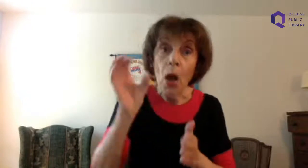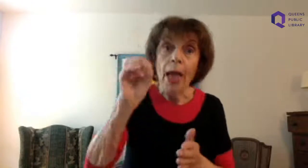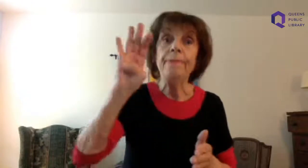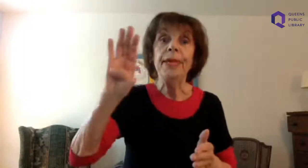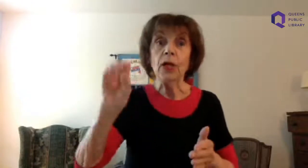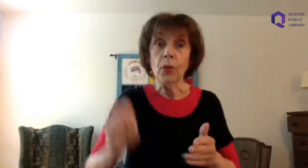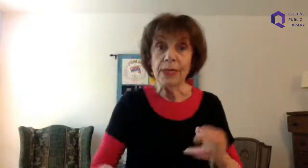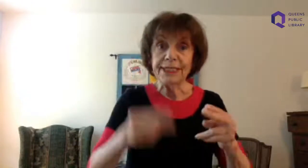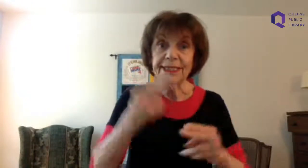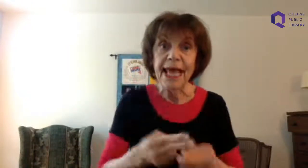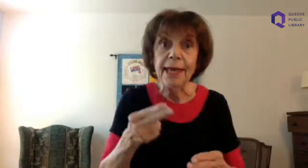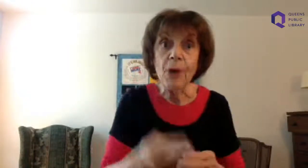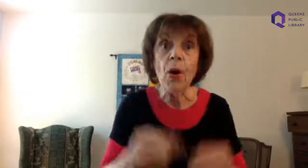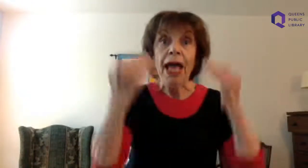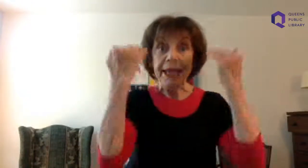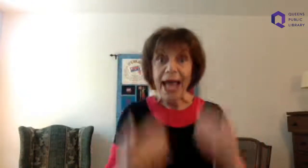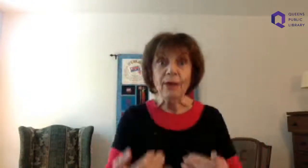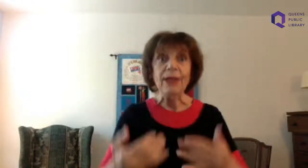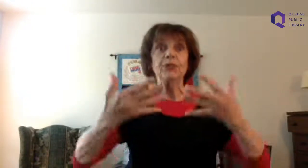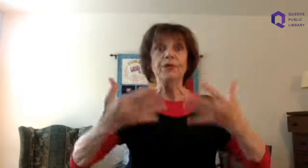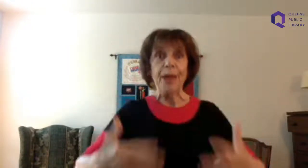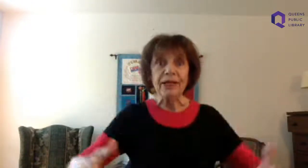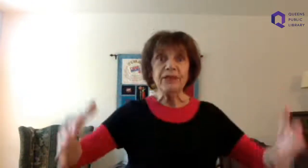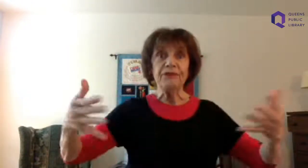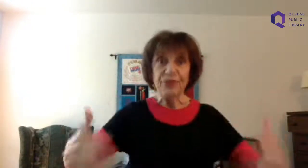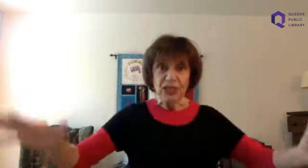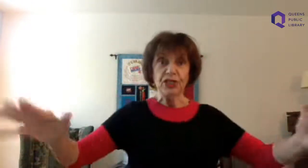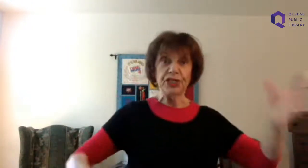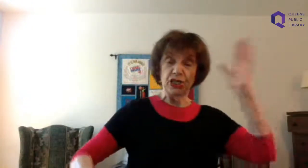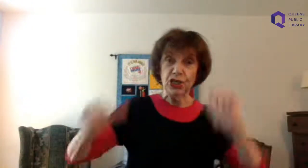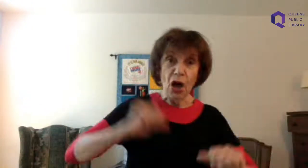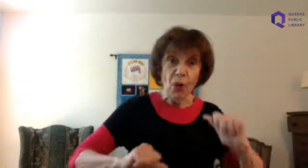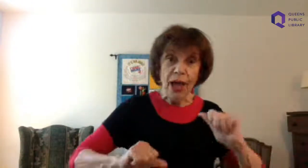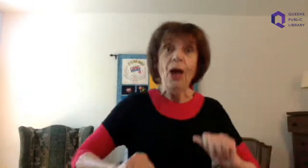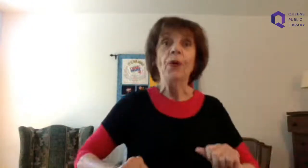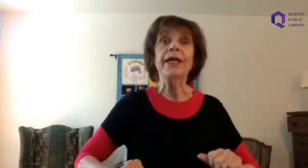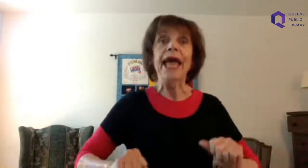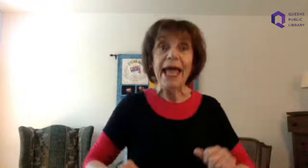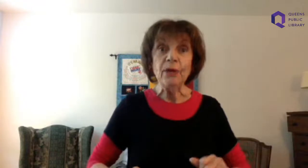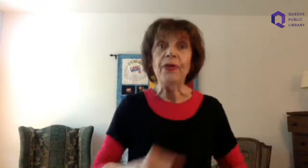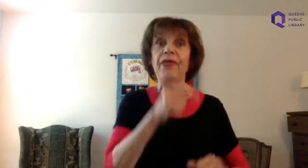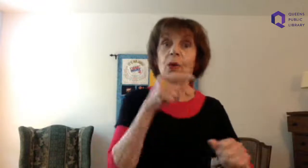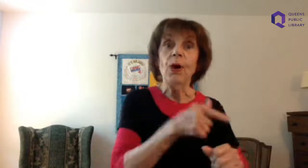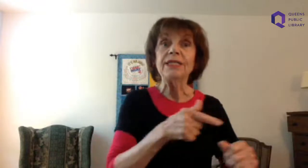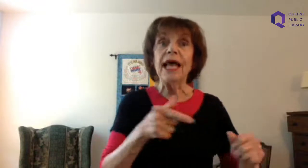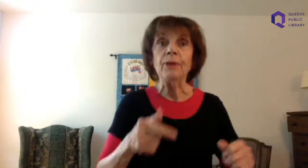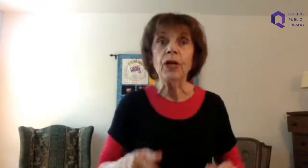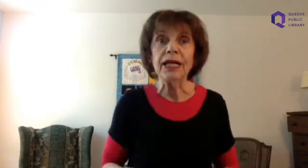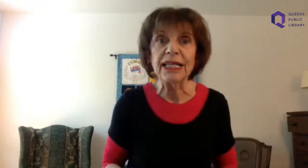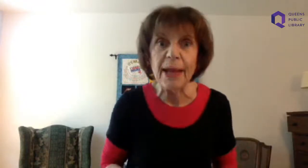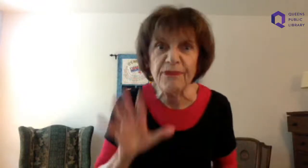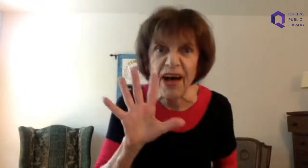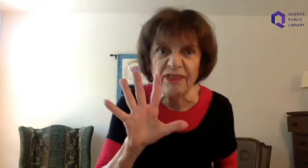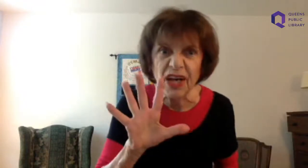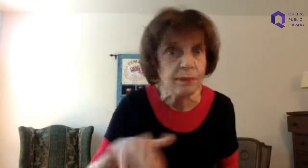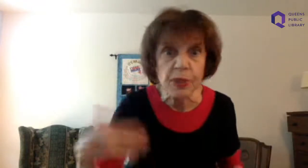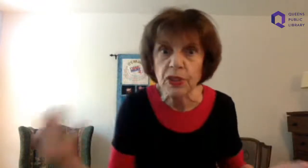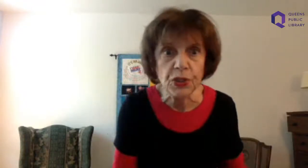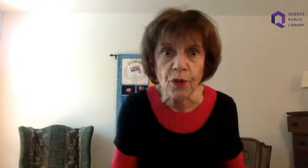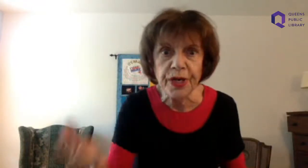and Bingo was his name, oh. Now, as we're about to finish the show, we're going to end with there was, and we're going to clap five times because you already